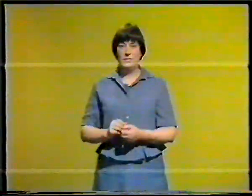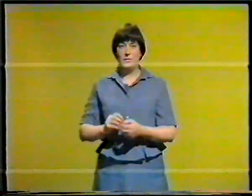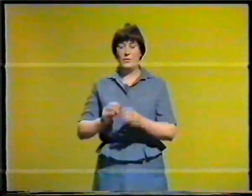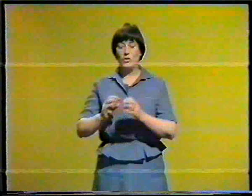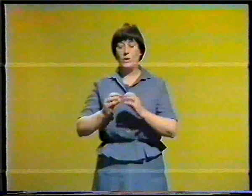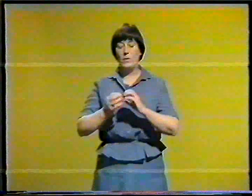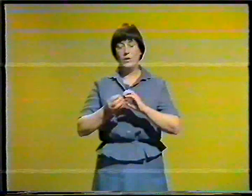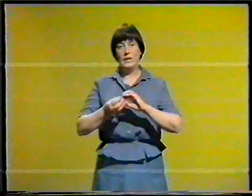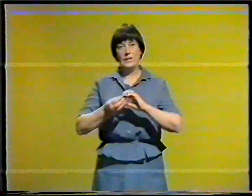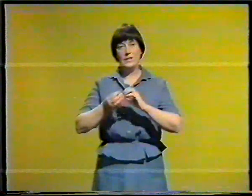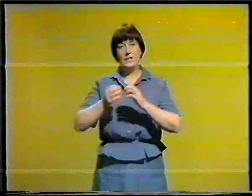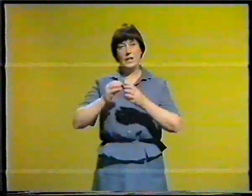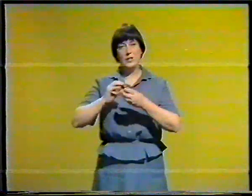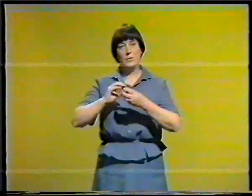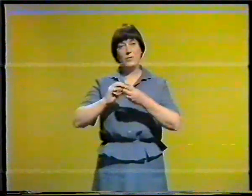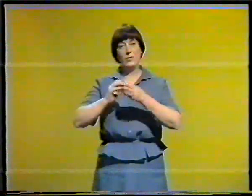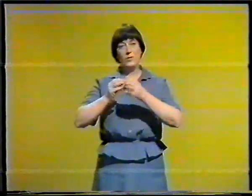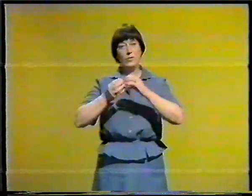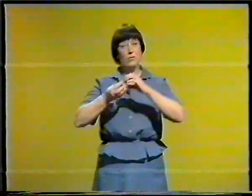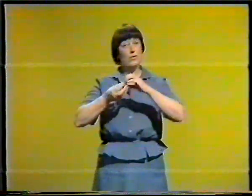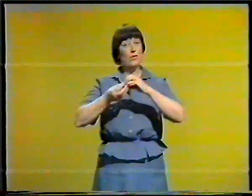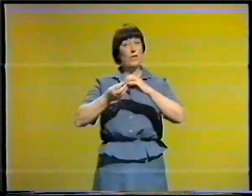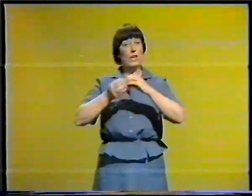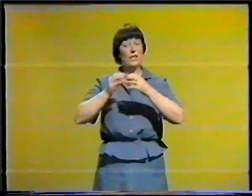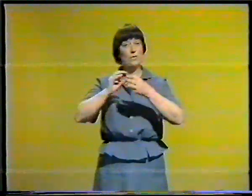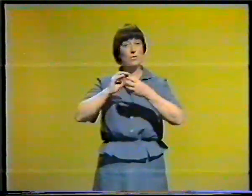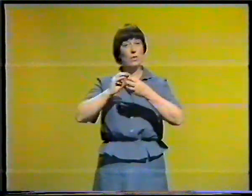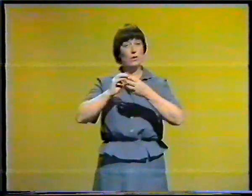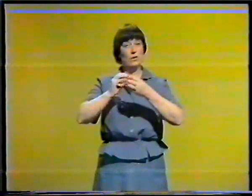If you're doing modelling, this is a nice one for to create or to model.